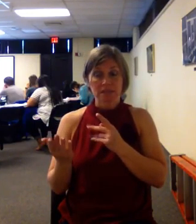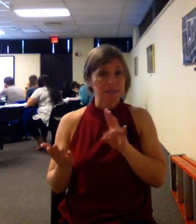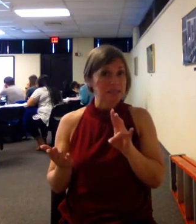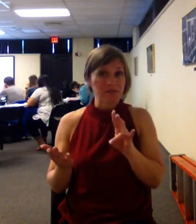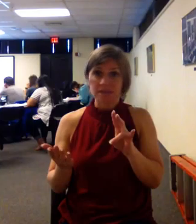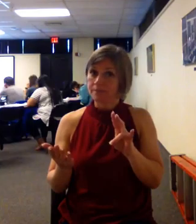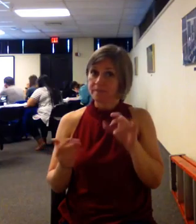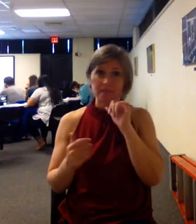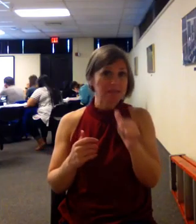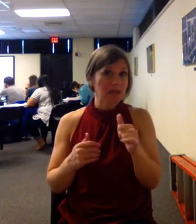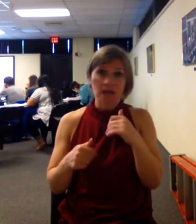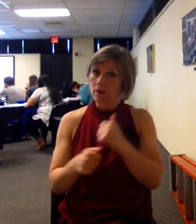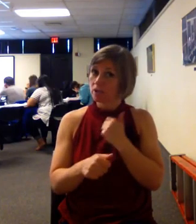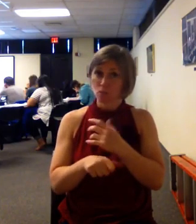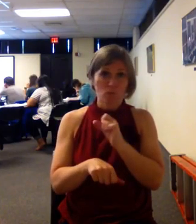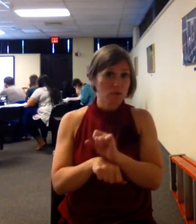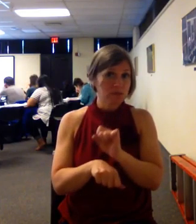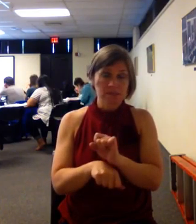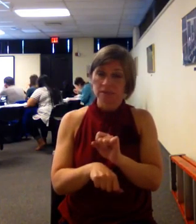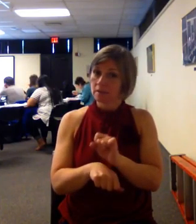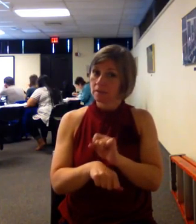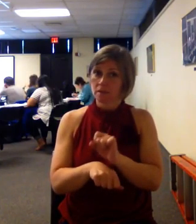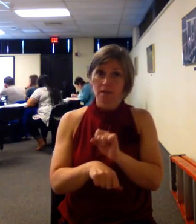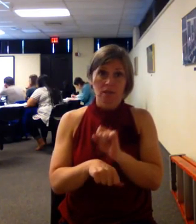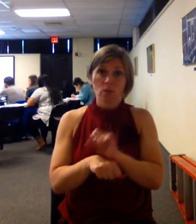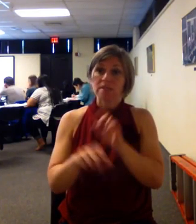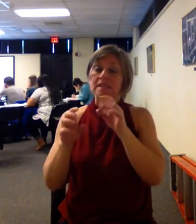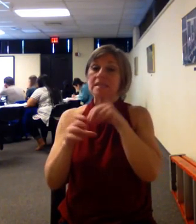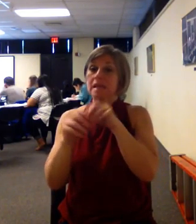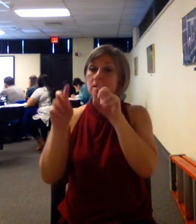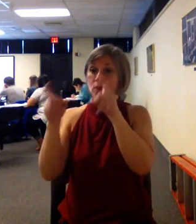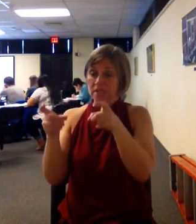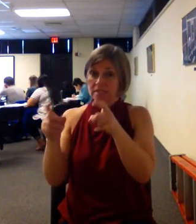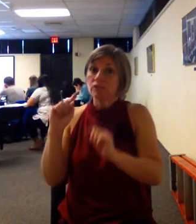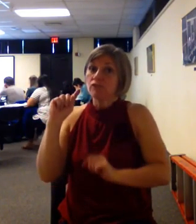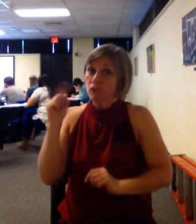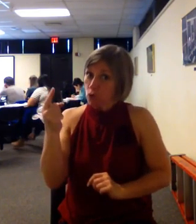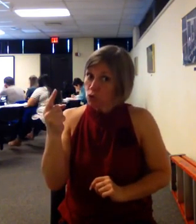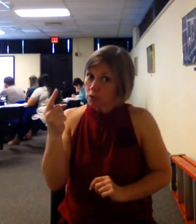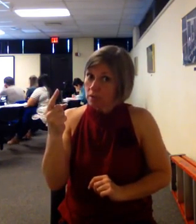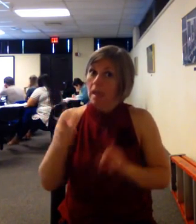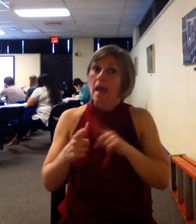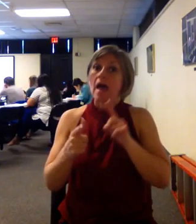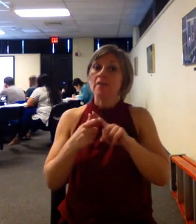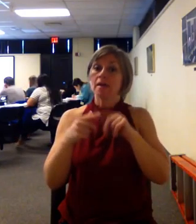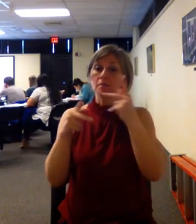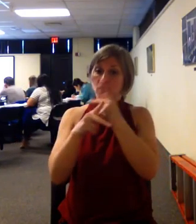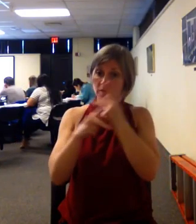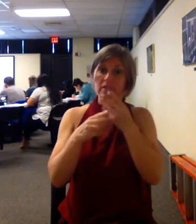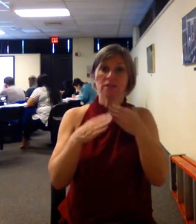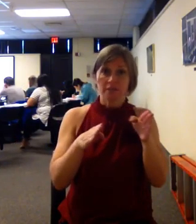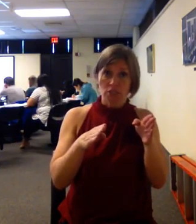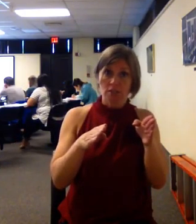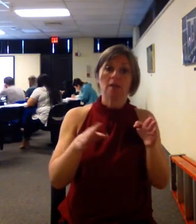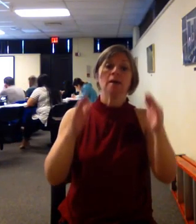that's not how algebra works. Do what's inside the parentheses first, then do your multiplication and division next, then do